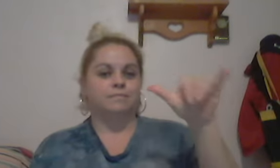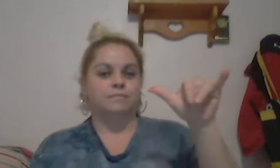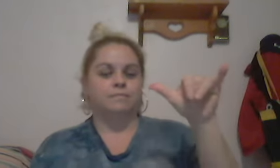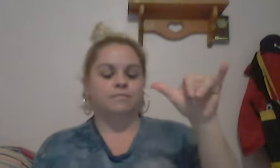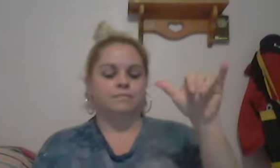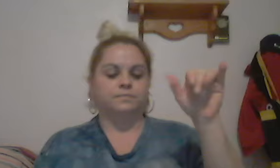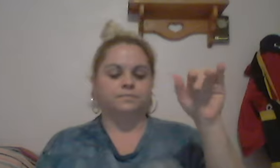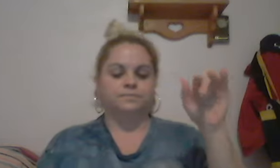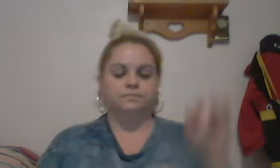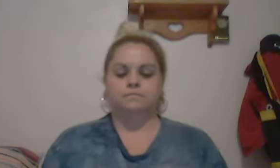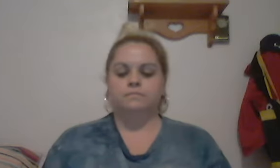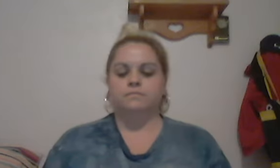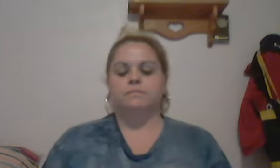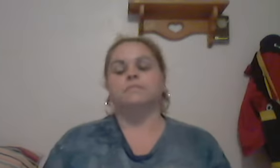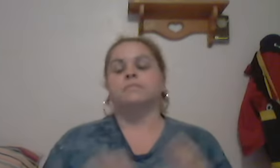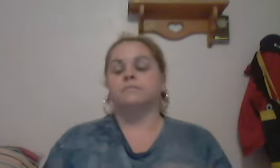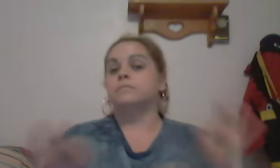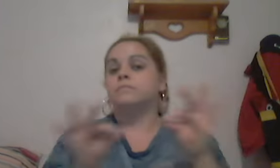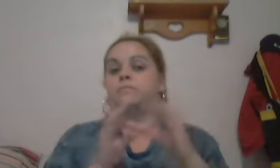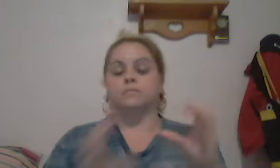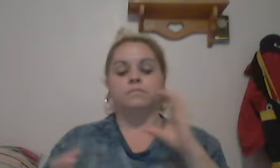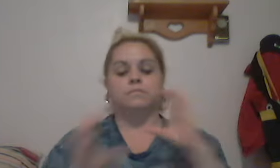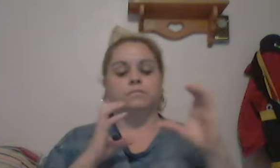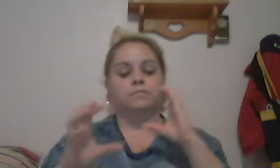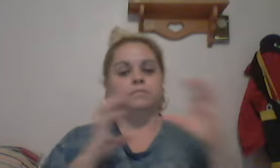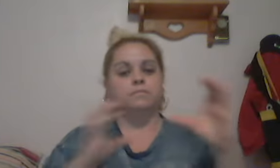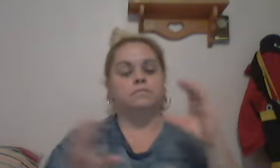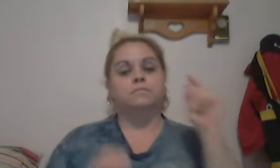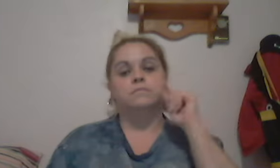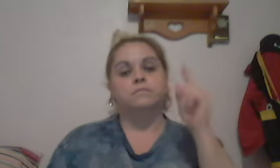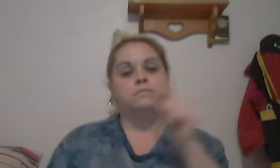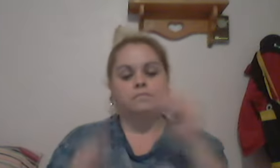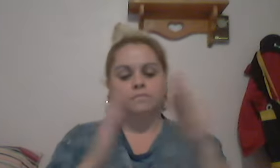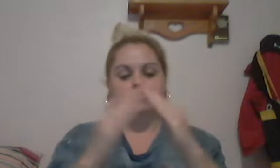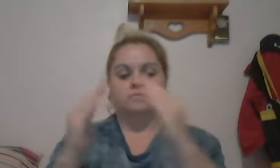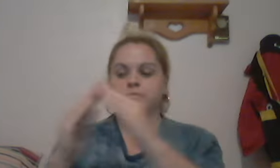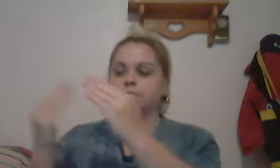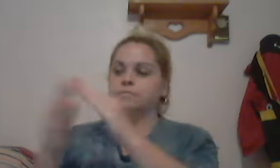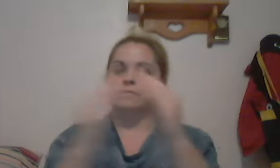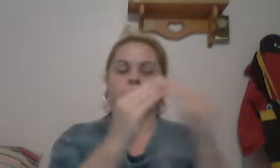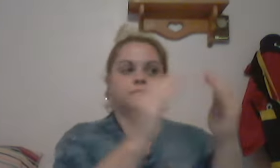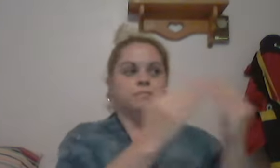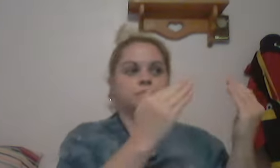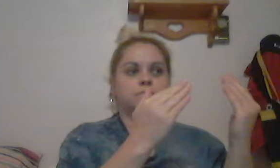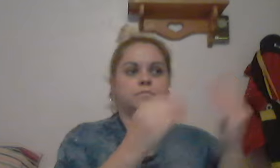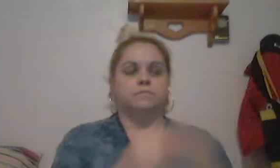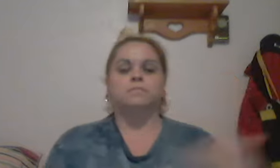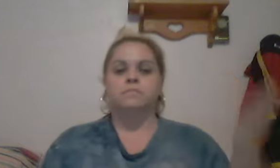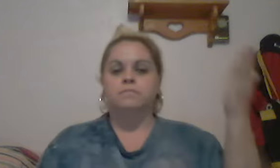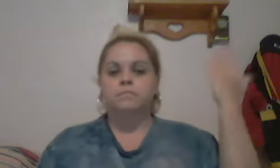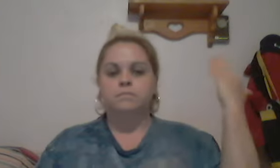the early days of the huge TTY machines that were often covered with tablecloths when they weren't in use, to the small